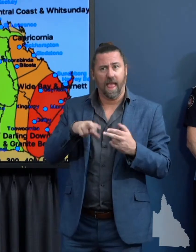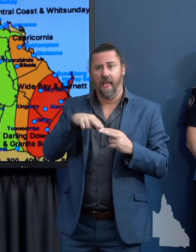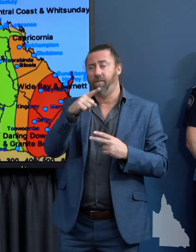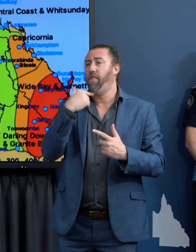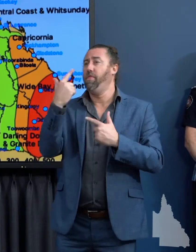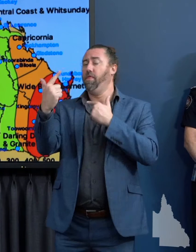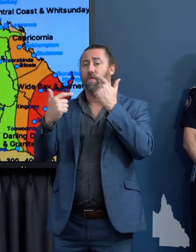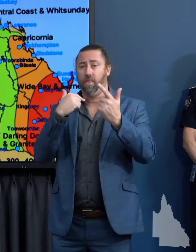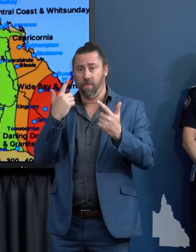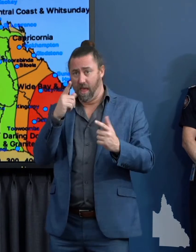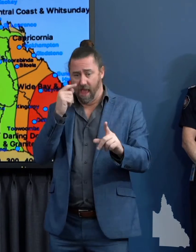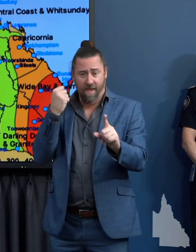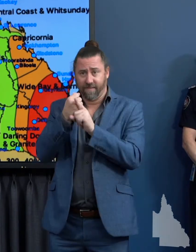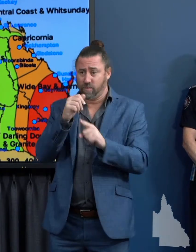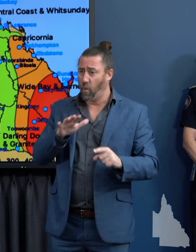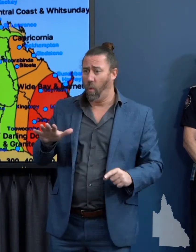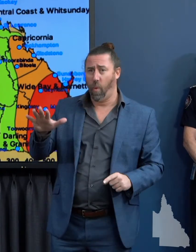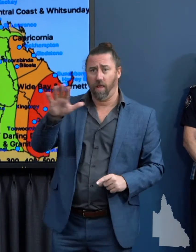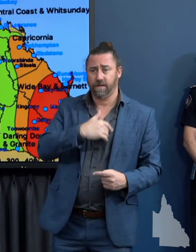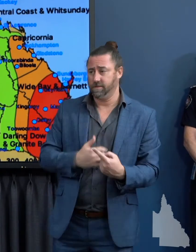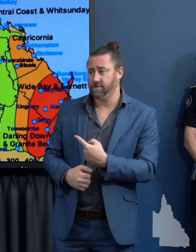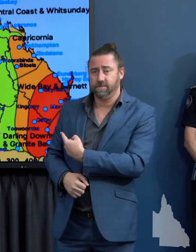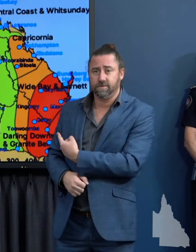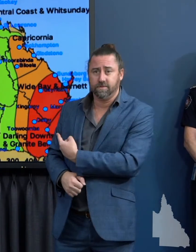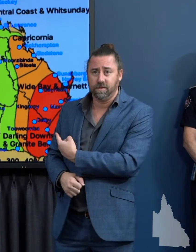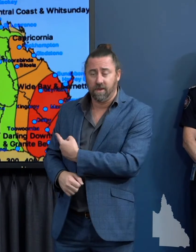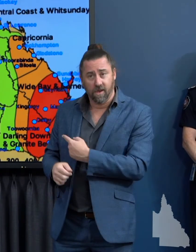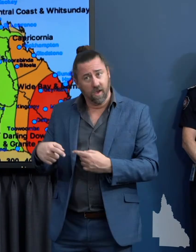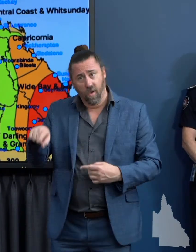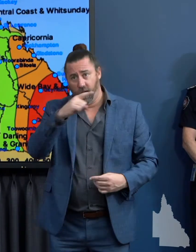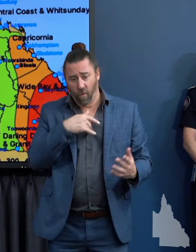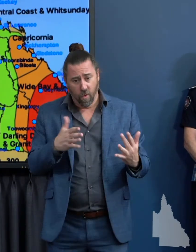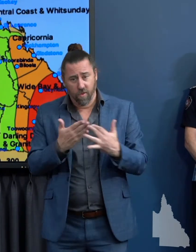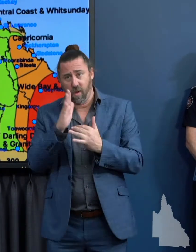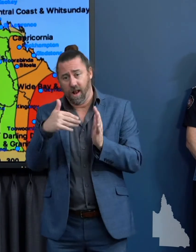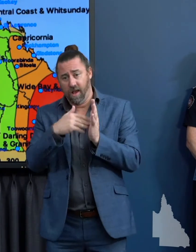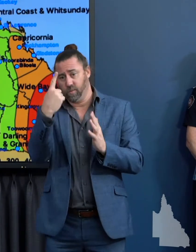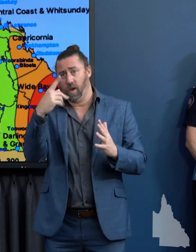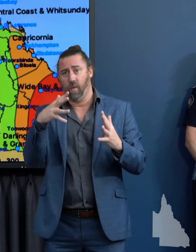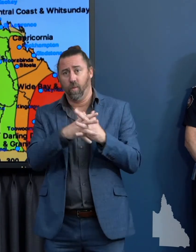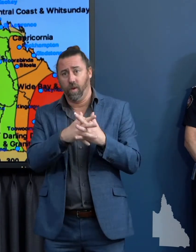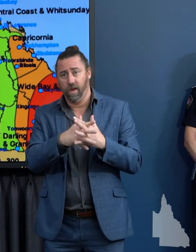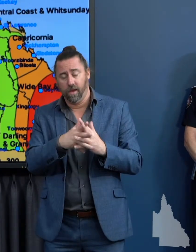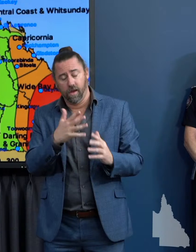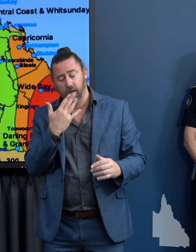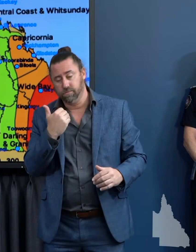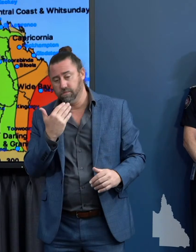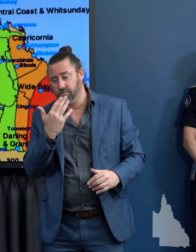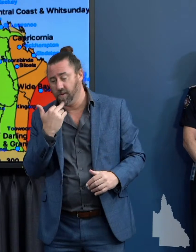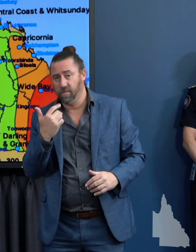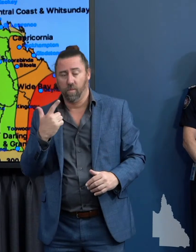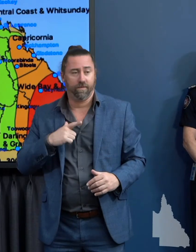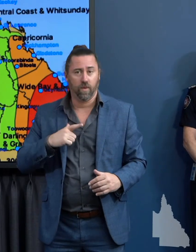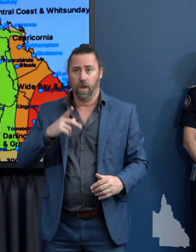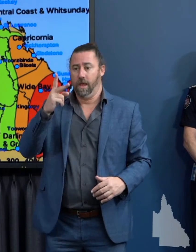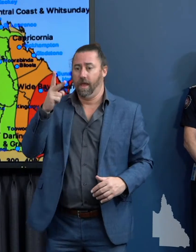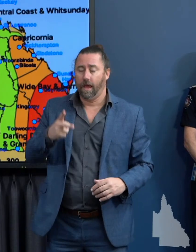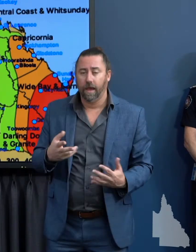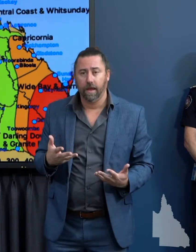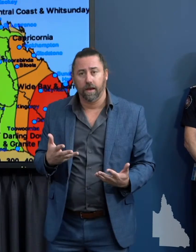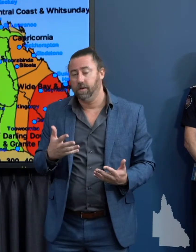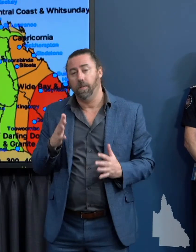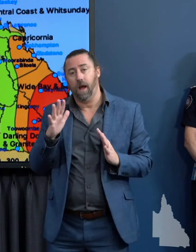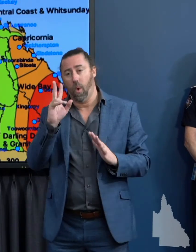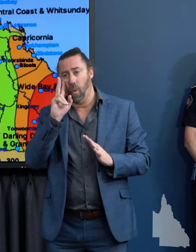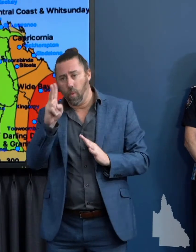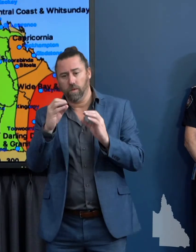entire southeast area. We've been through a lot together, we'll get through this, but please listen to the BOM for regular updates during